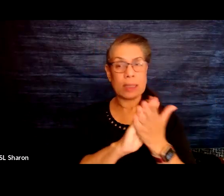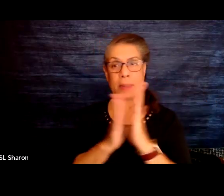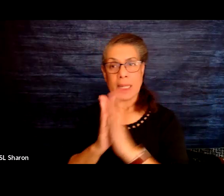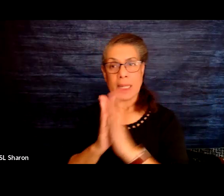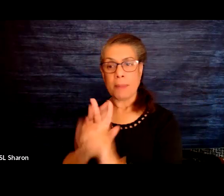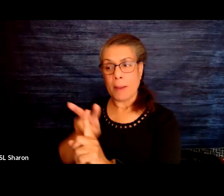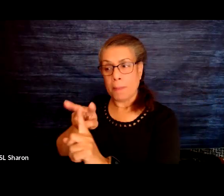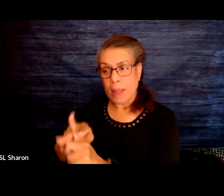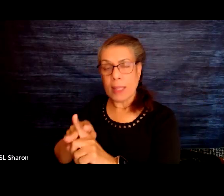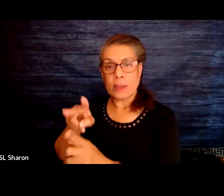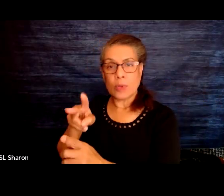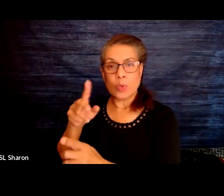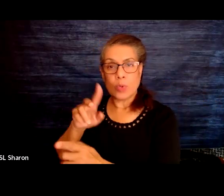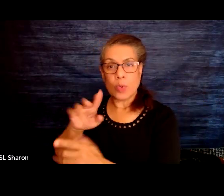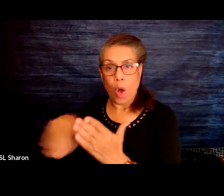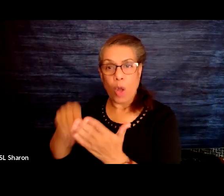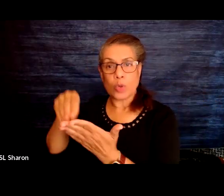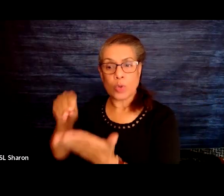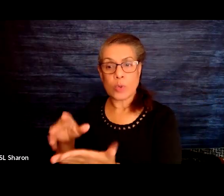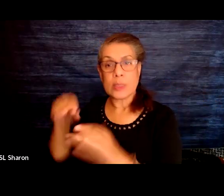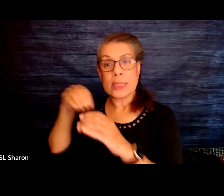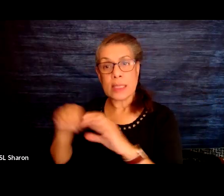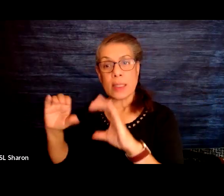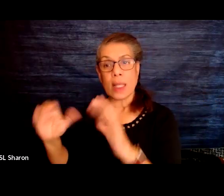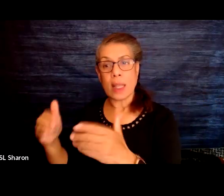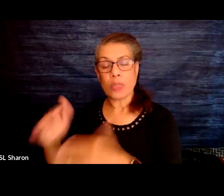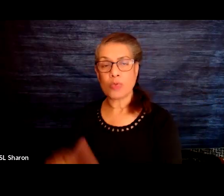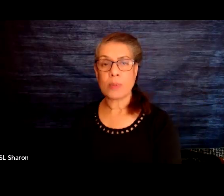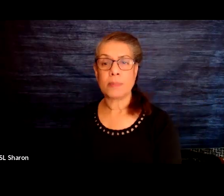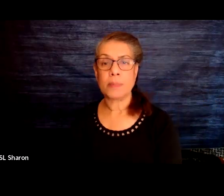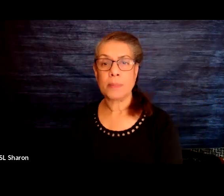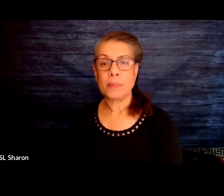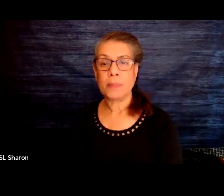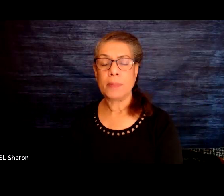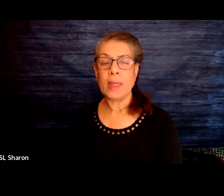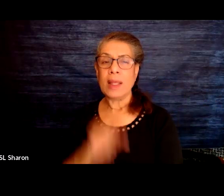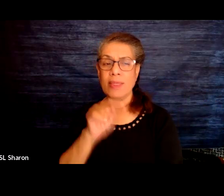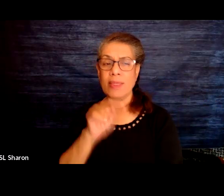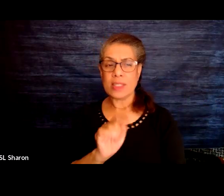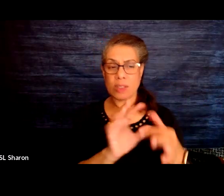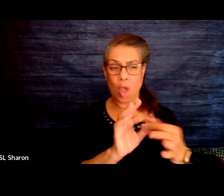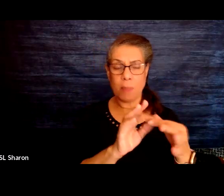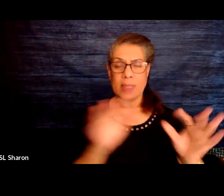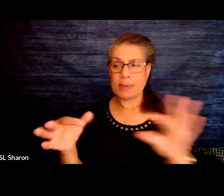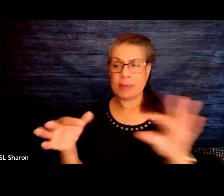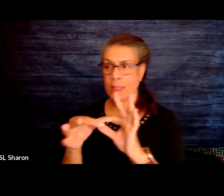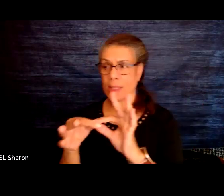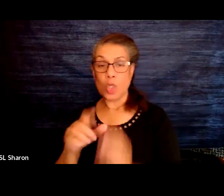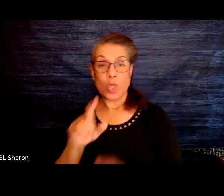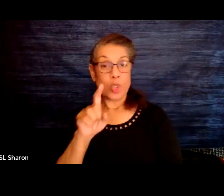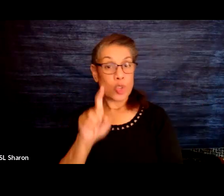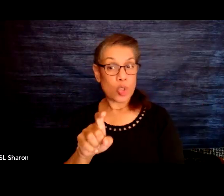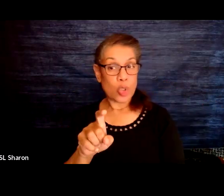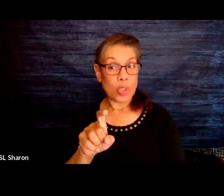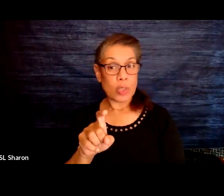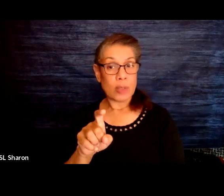benefits all of our students. And I'm tying this together with the conversation about should we or should we not have,